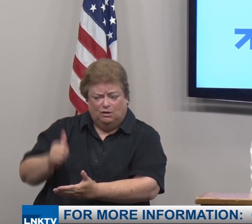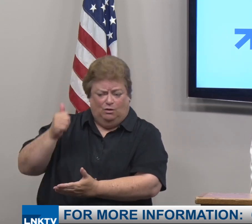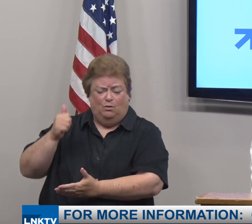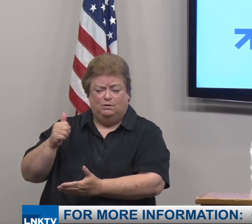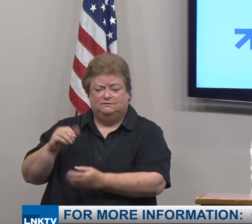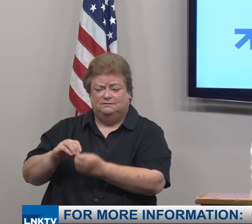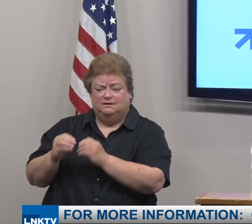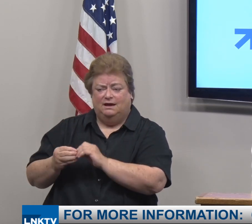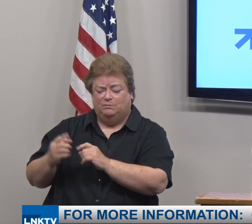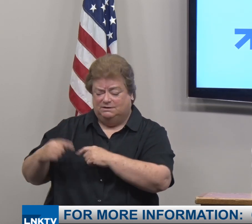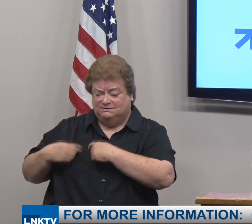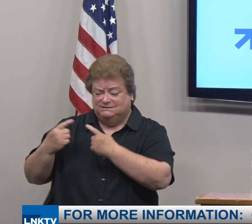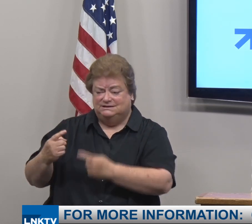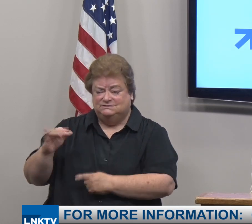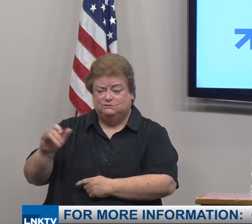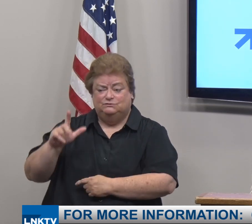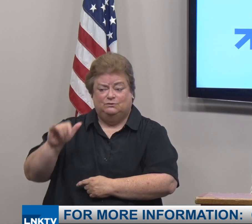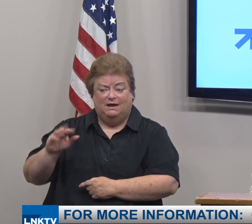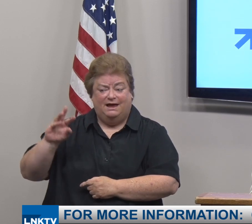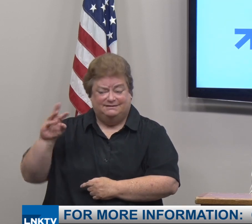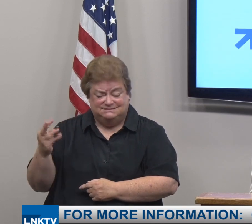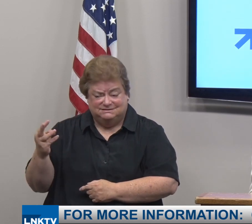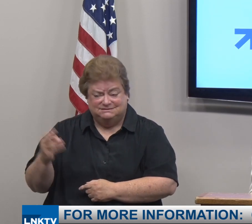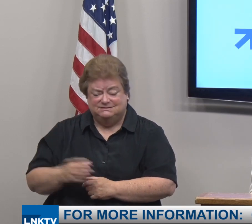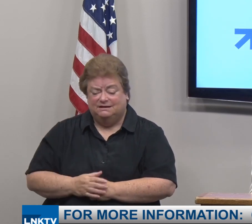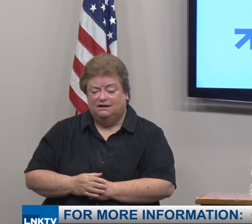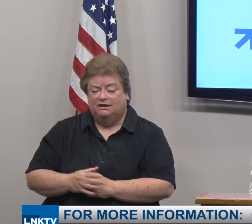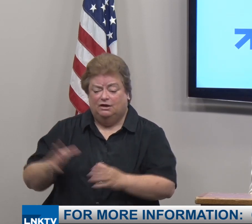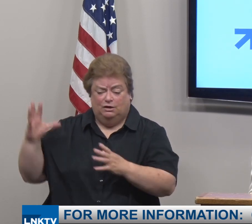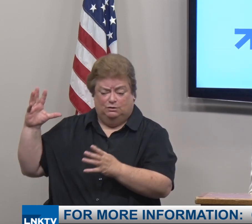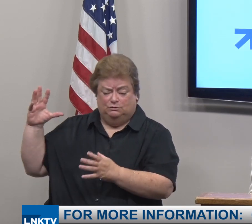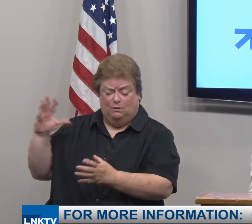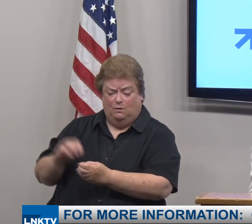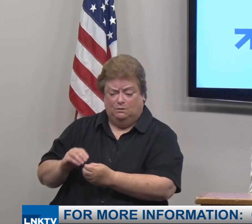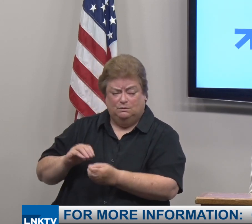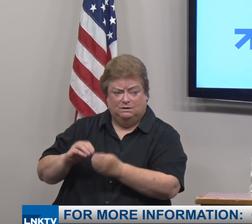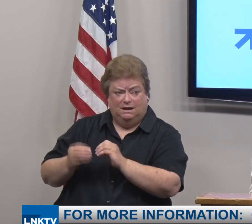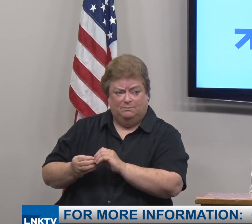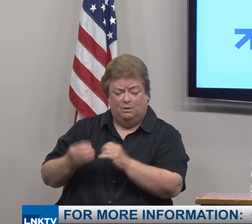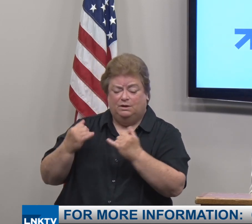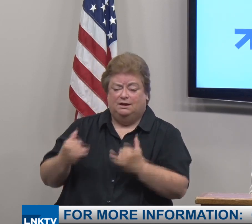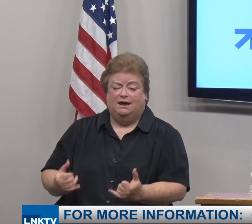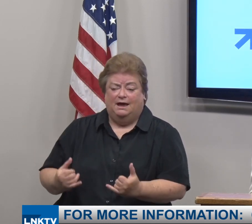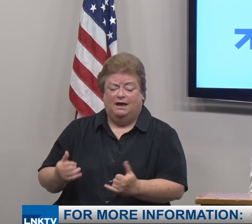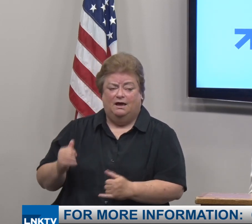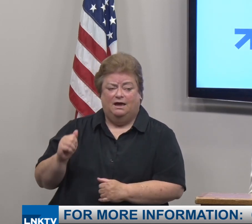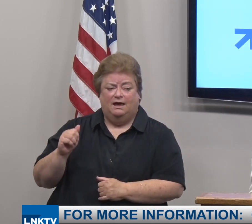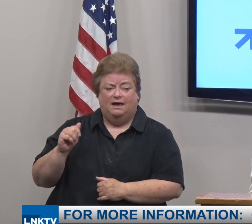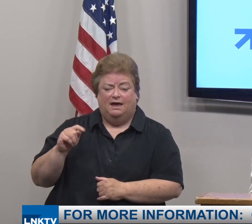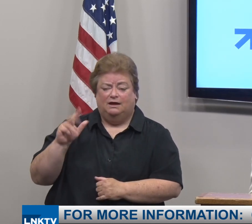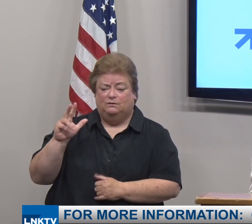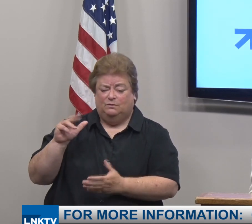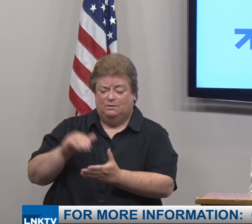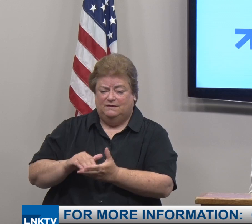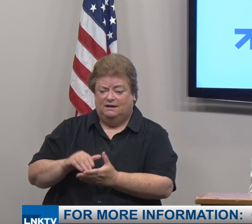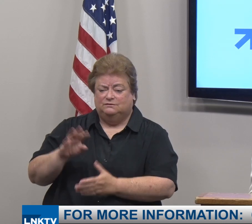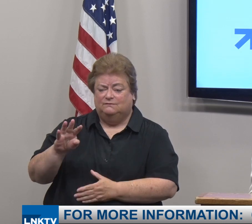daily cases since July 6th. The total number of lab-confirmed cases now stands at